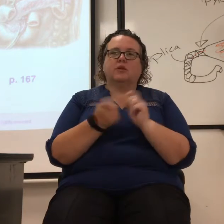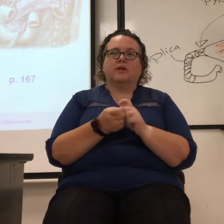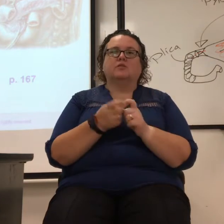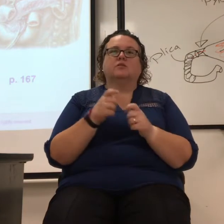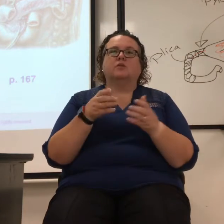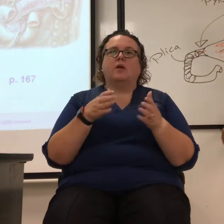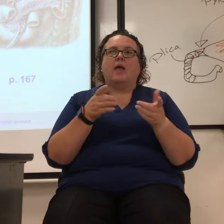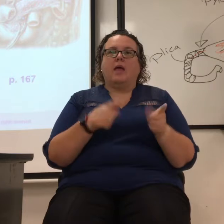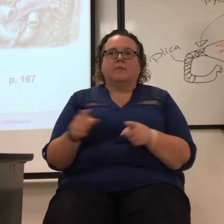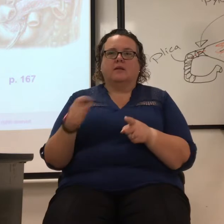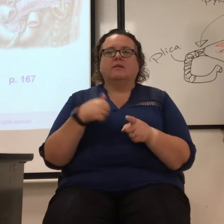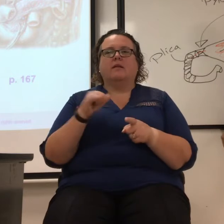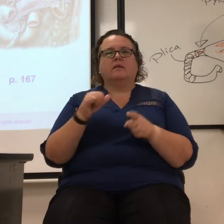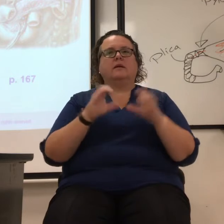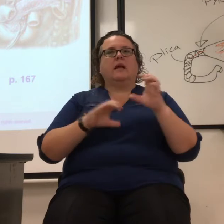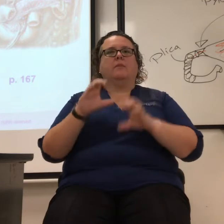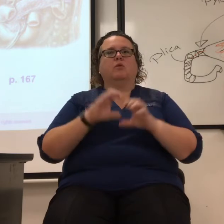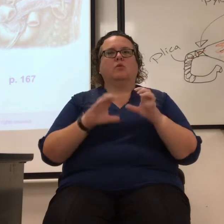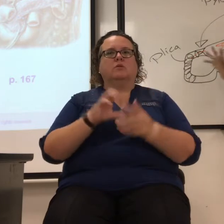digestion.